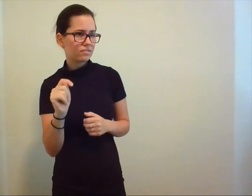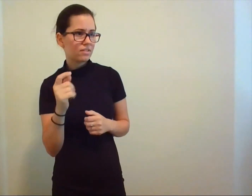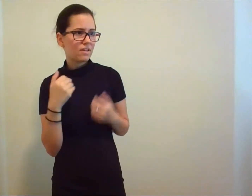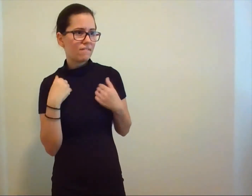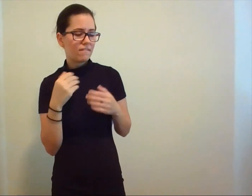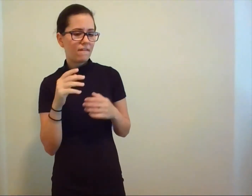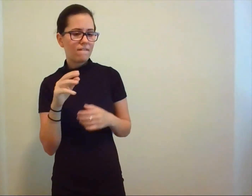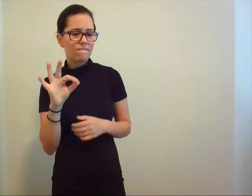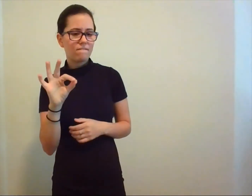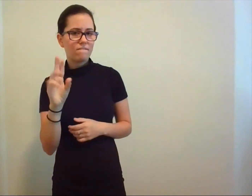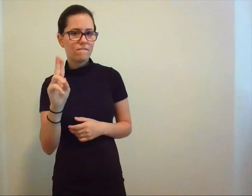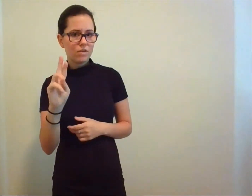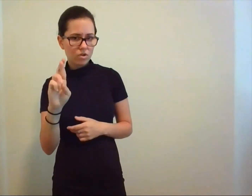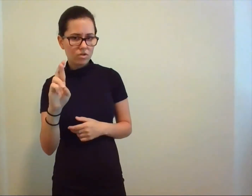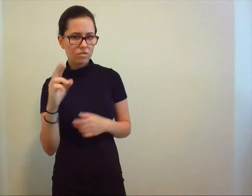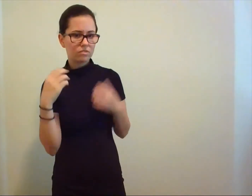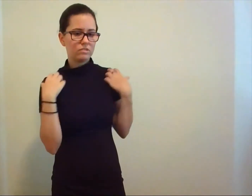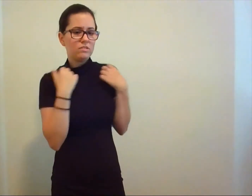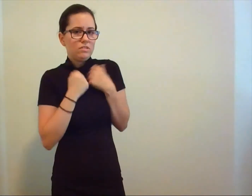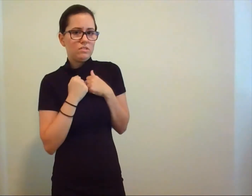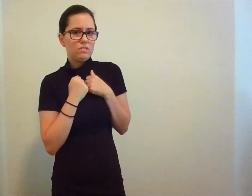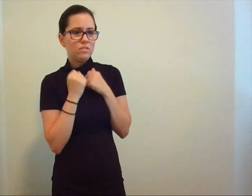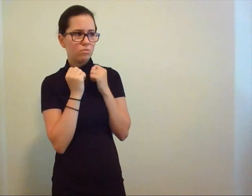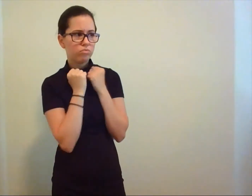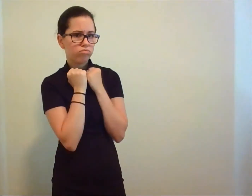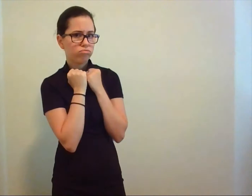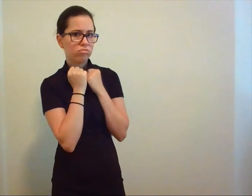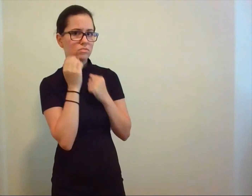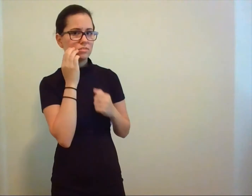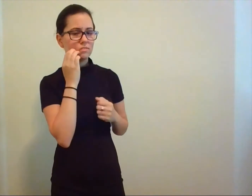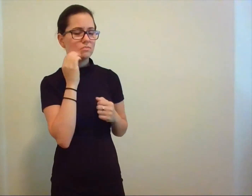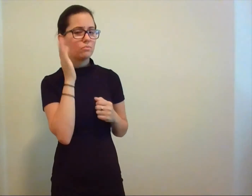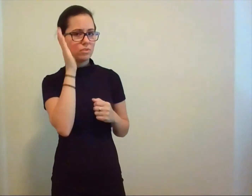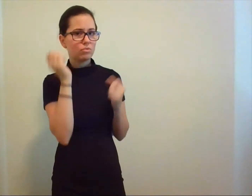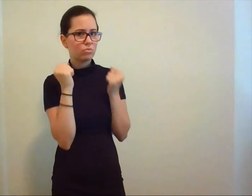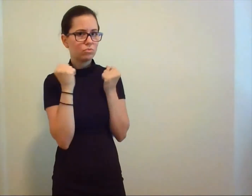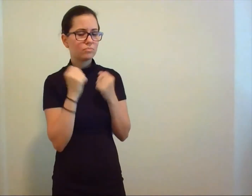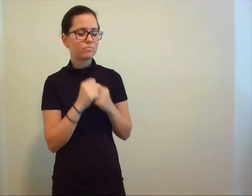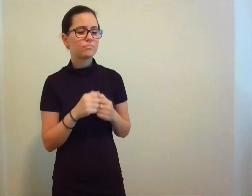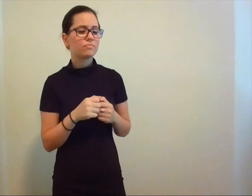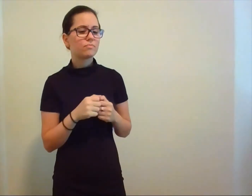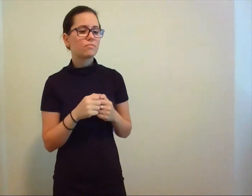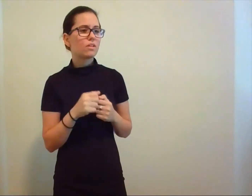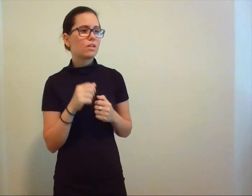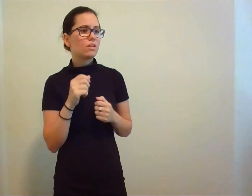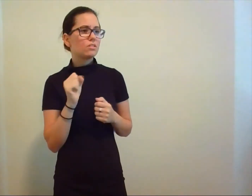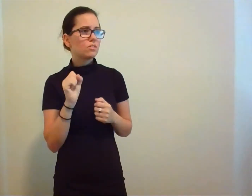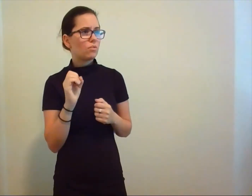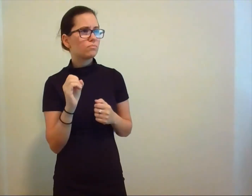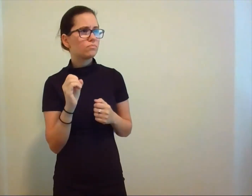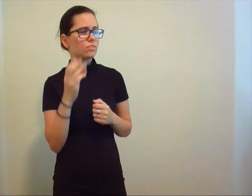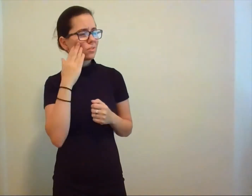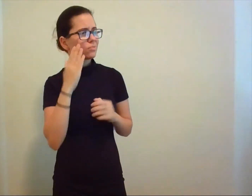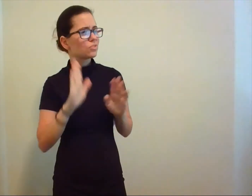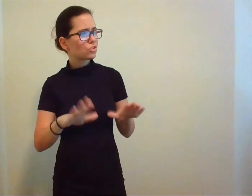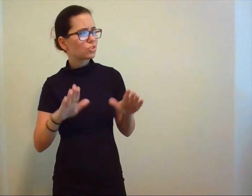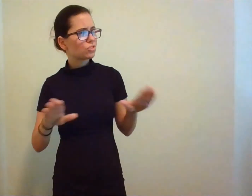what is it about children? And again, I didn't bring my children on this trip, but like, you'll dip your toe into like any sort of water and be like,